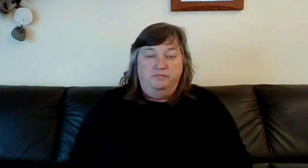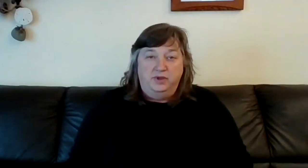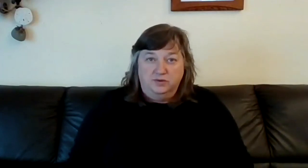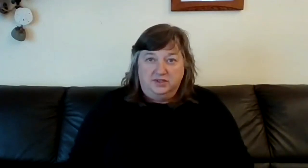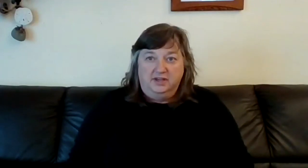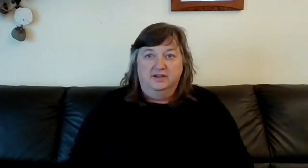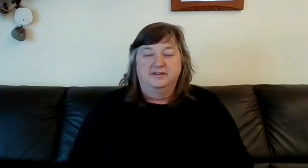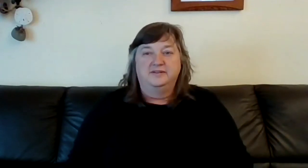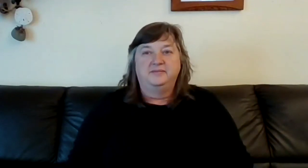Music.